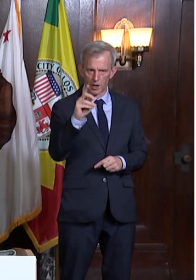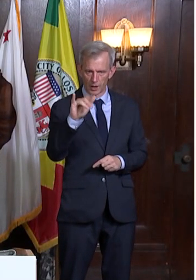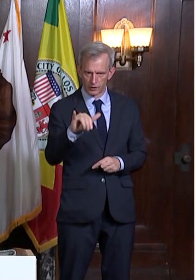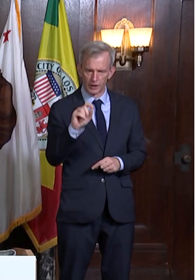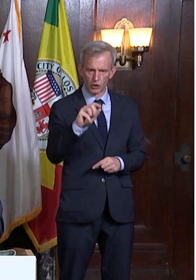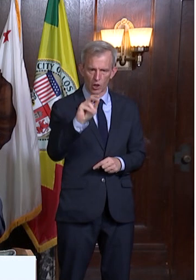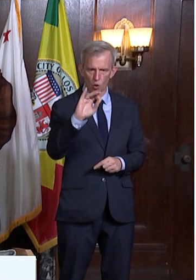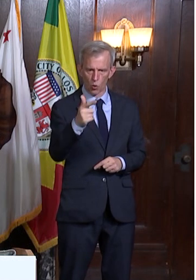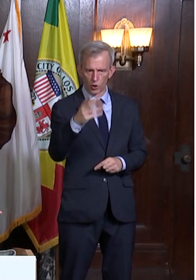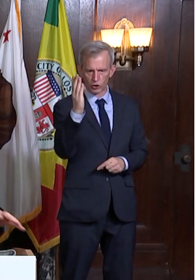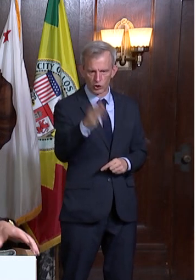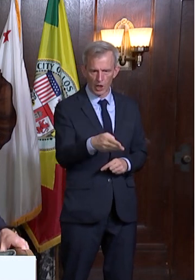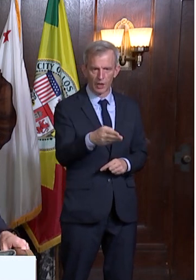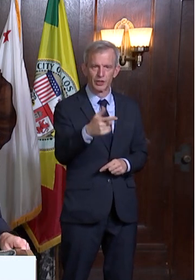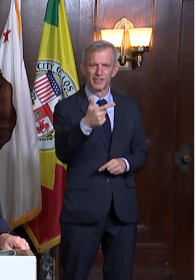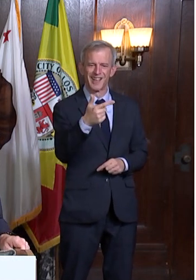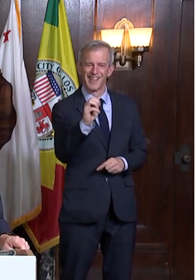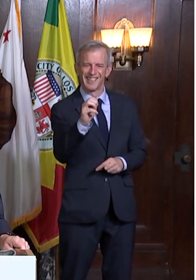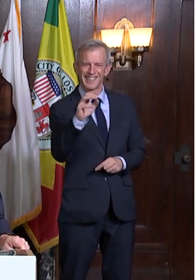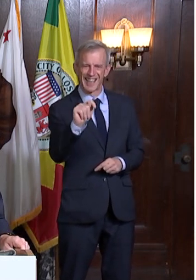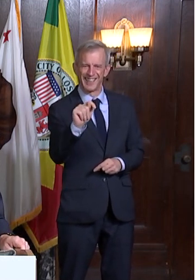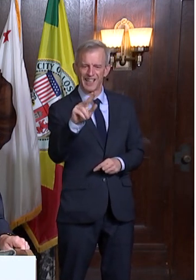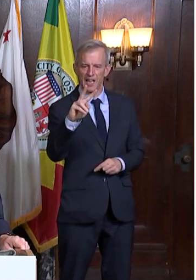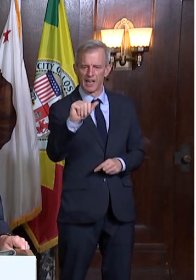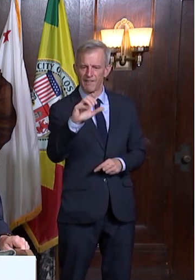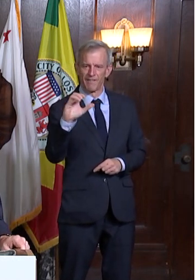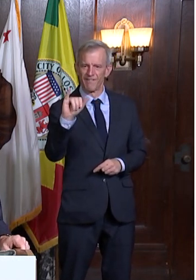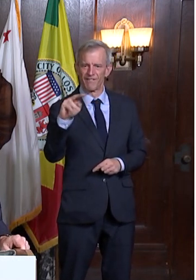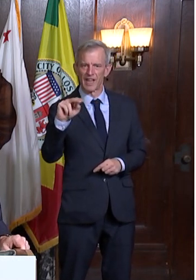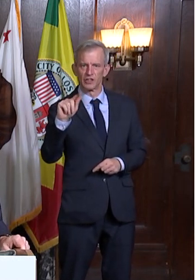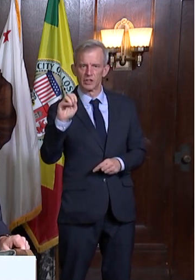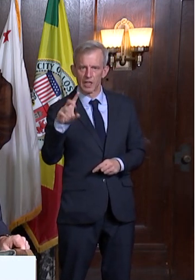coronavirus.lacity.org/getvaccinated, or if you want to look at the statewide website,